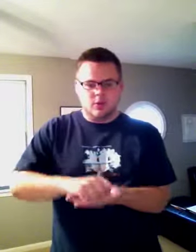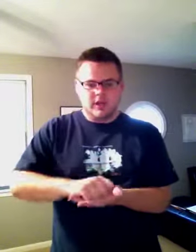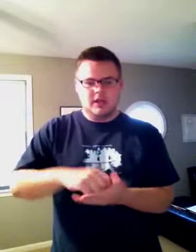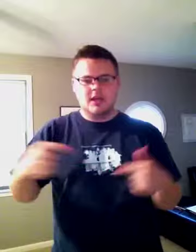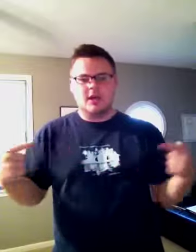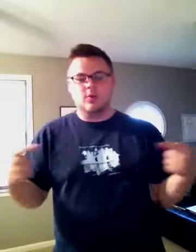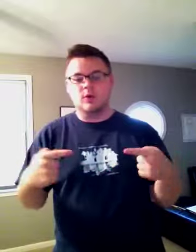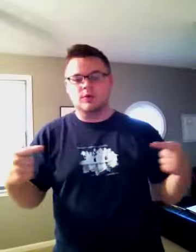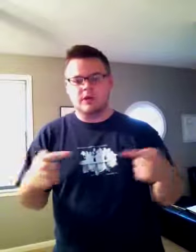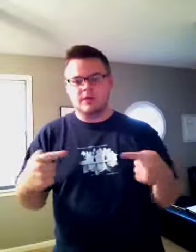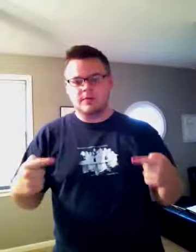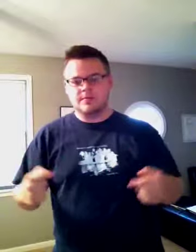weak and wounded.